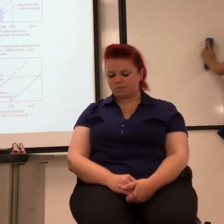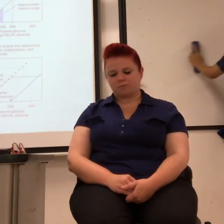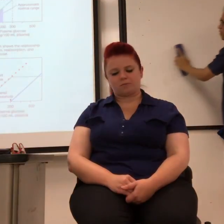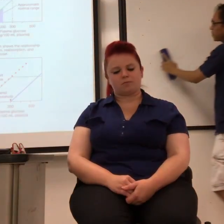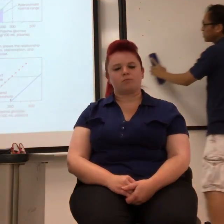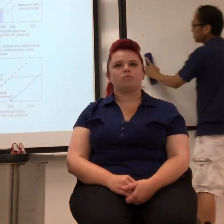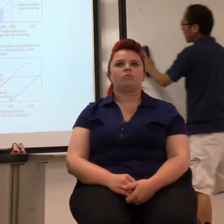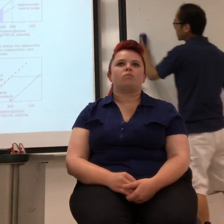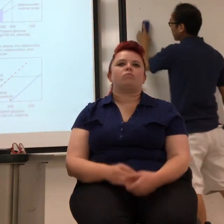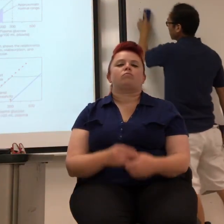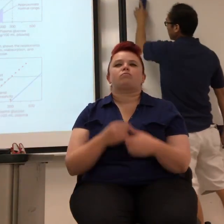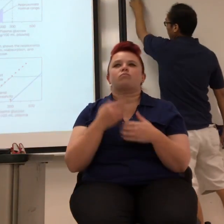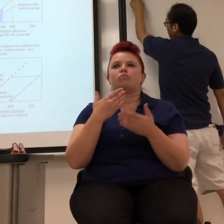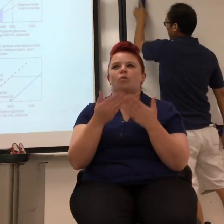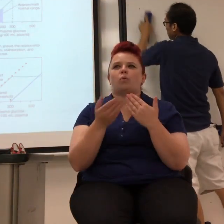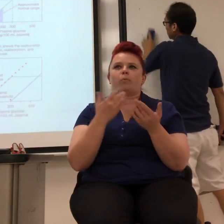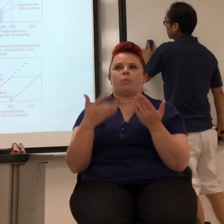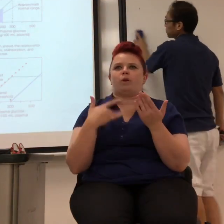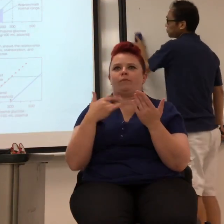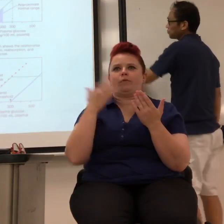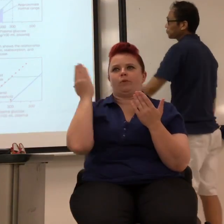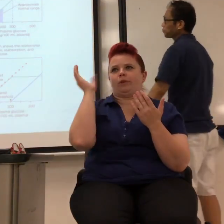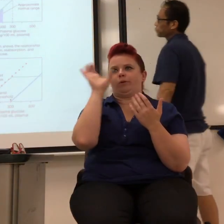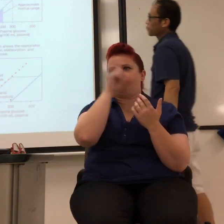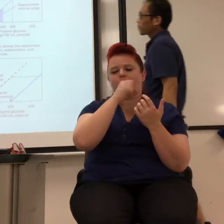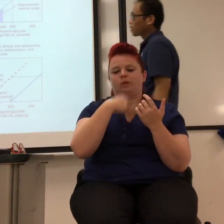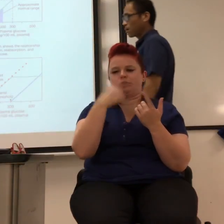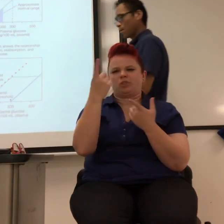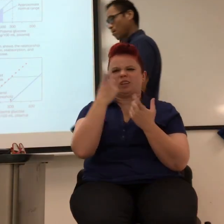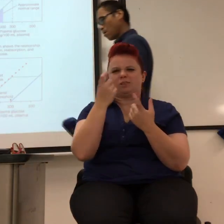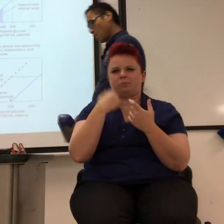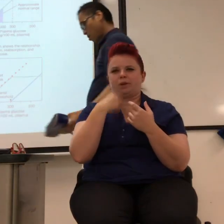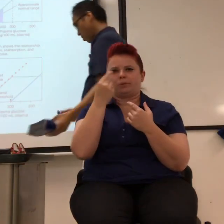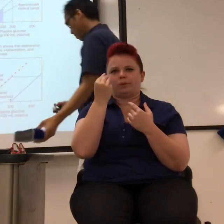Yeah, whatever you think you missed, just ask me, I'll tell you what it is.